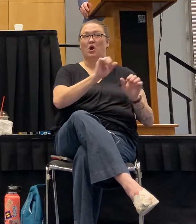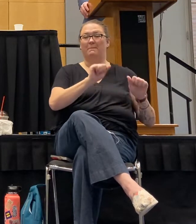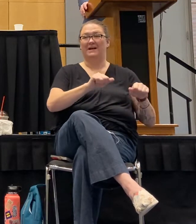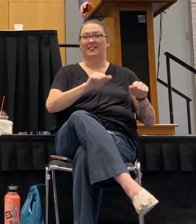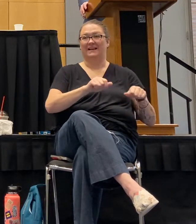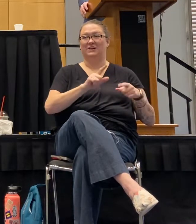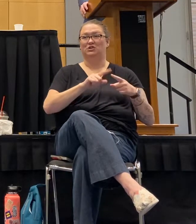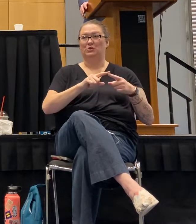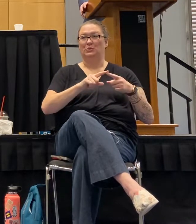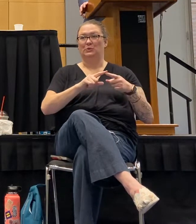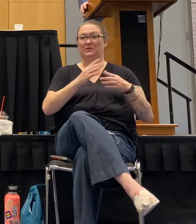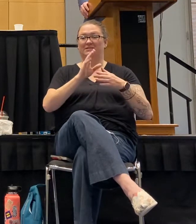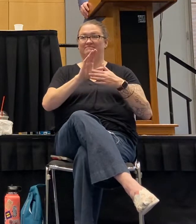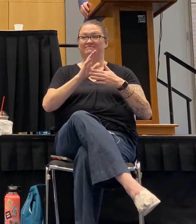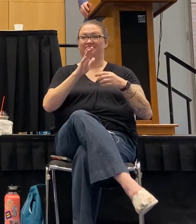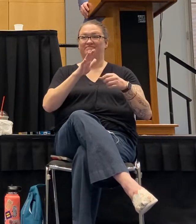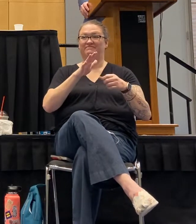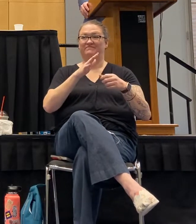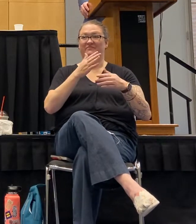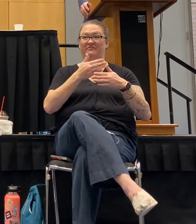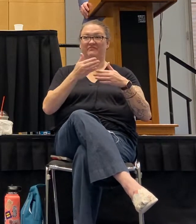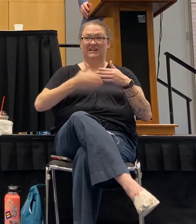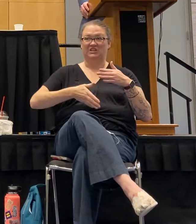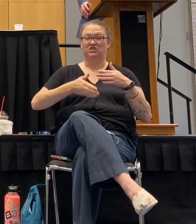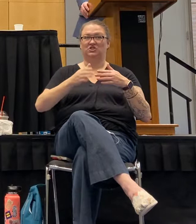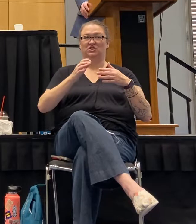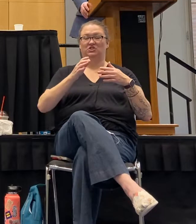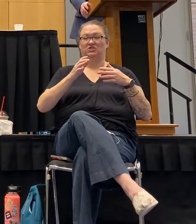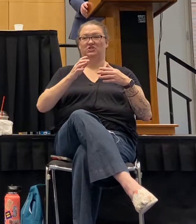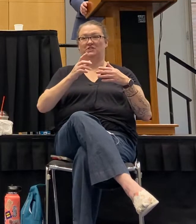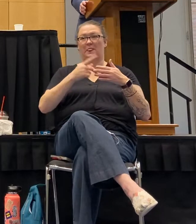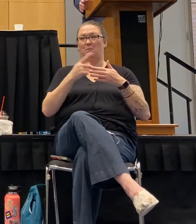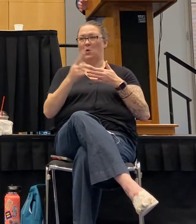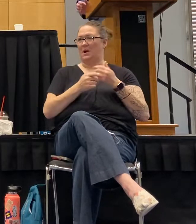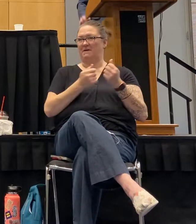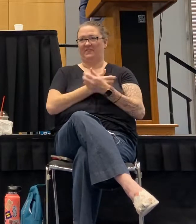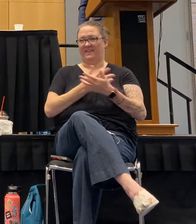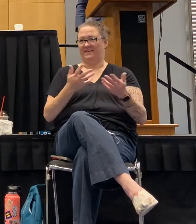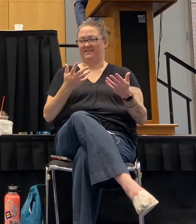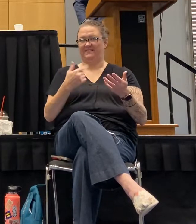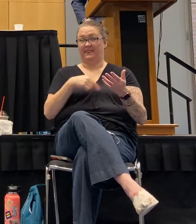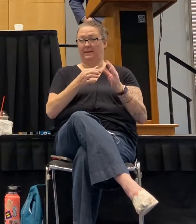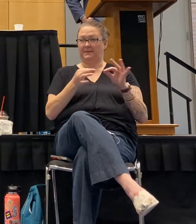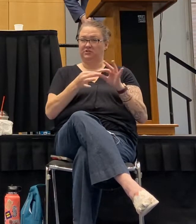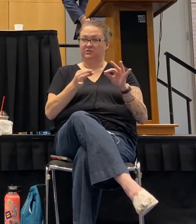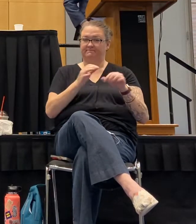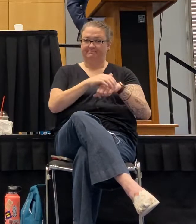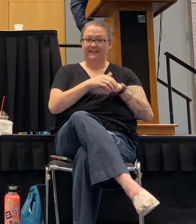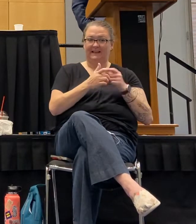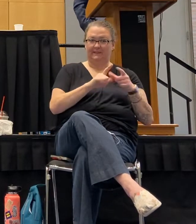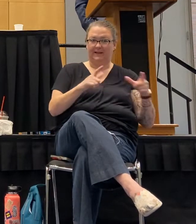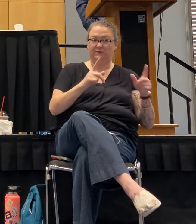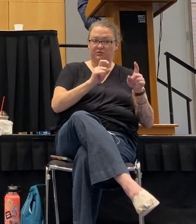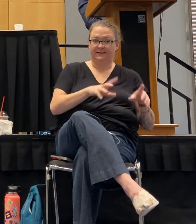to complete their program objectives and things that they're here for. And so they mentioned that English language tests are maintained for a minimum of 3